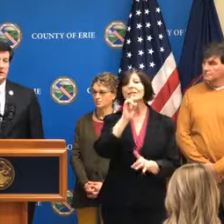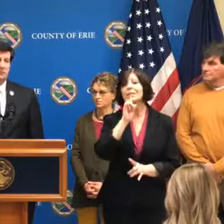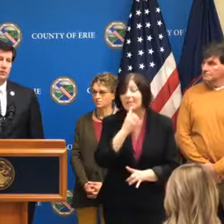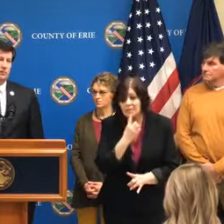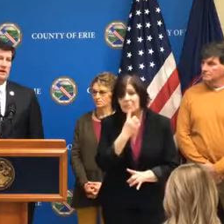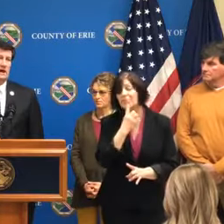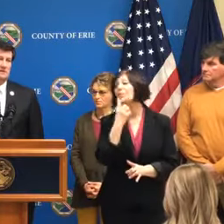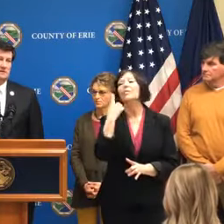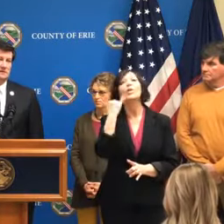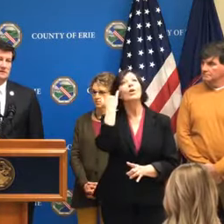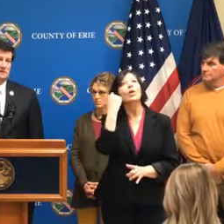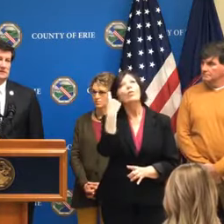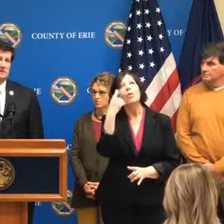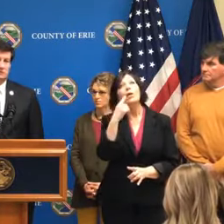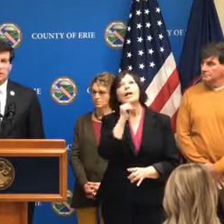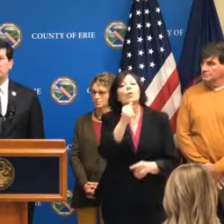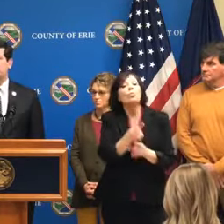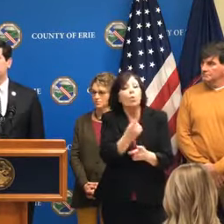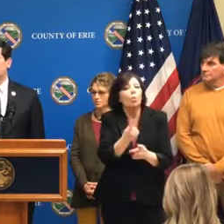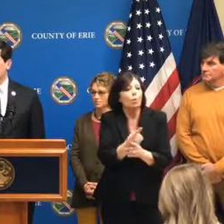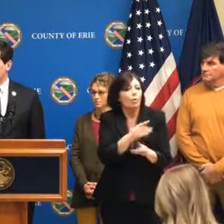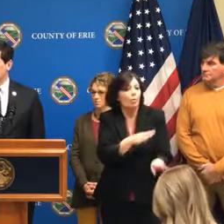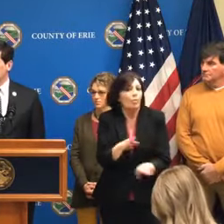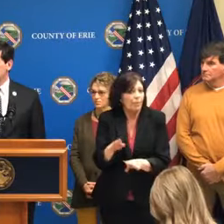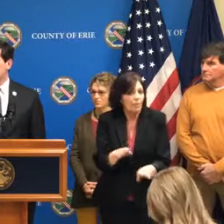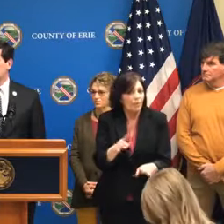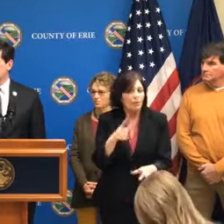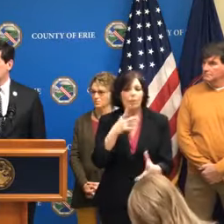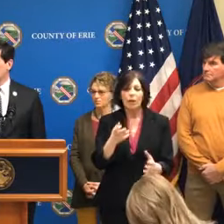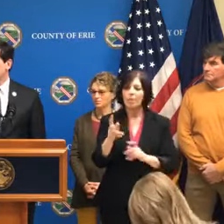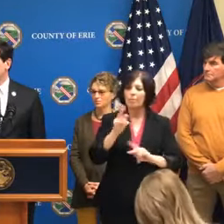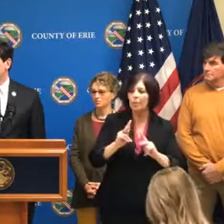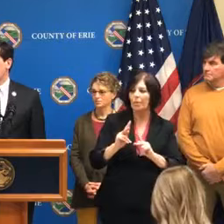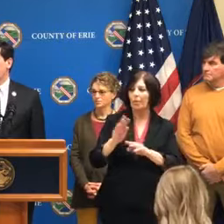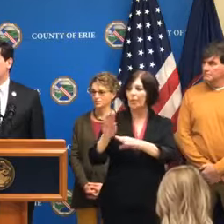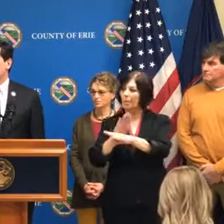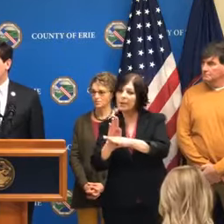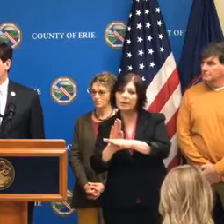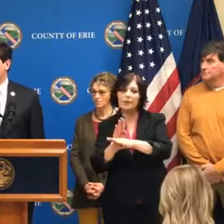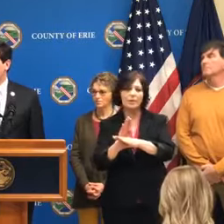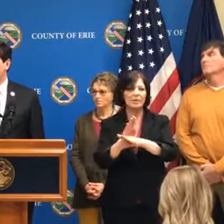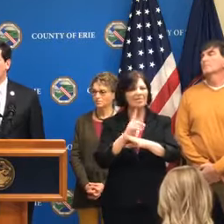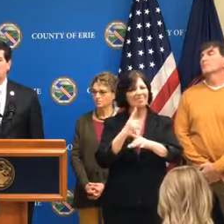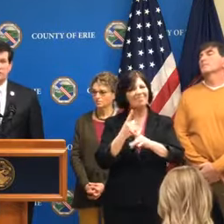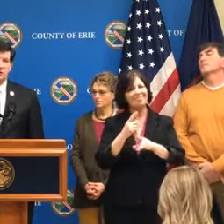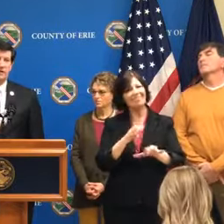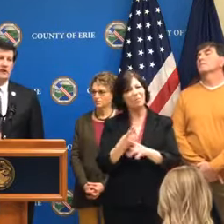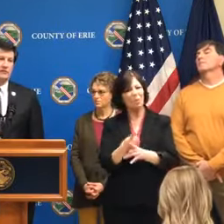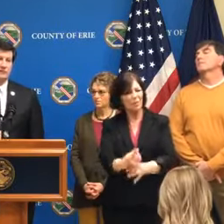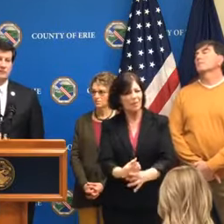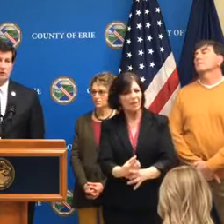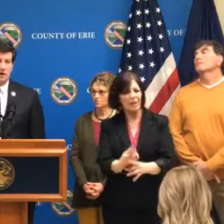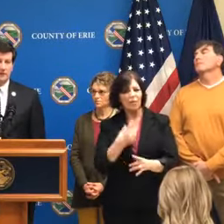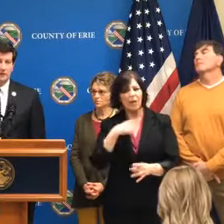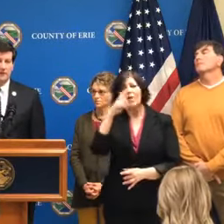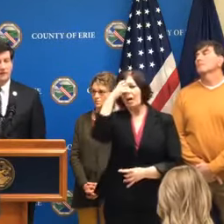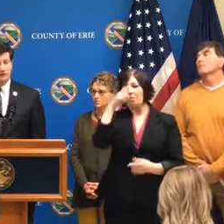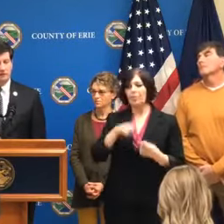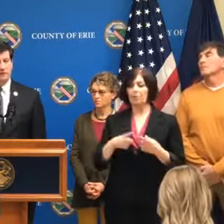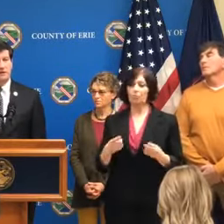for inappropriate actions. So we want people and businesses and establishments to act appropriately. We do have a government to